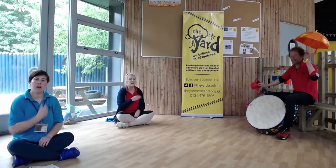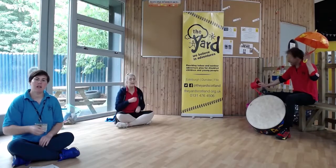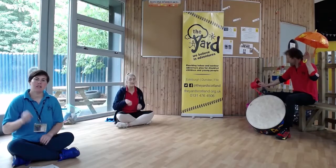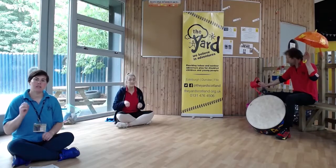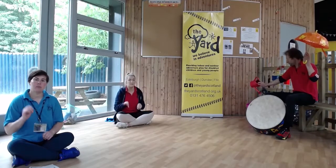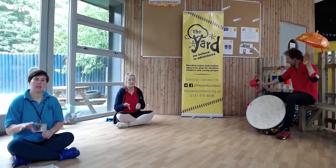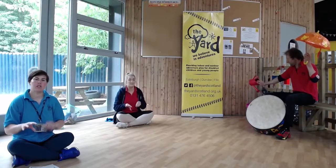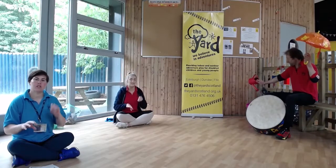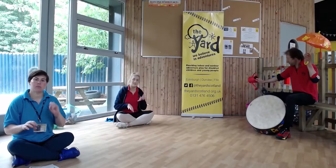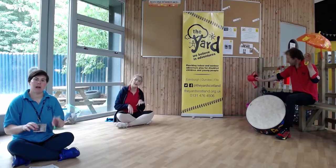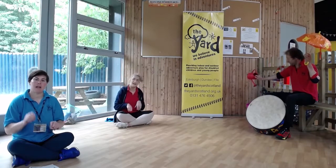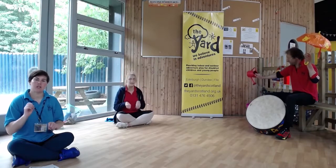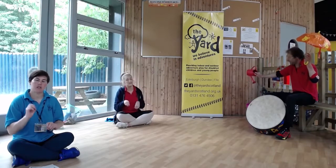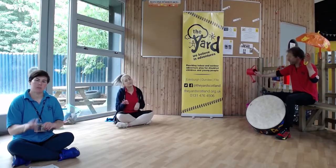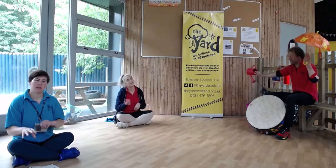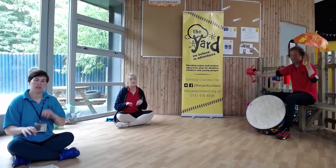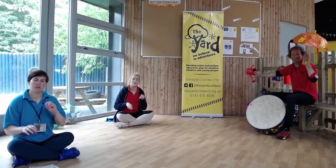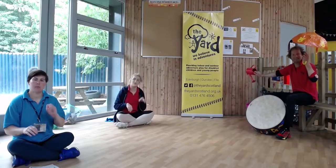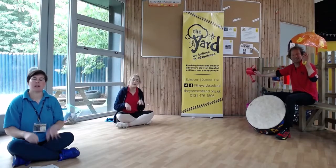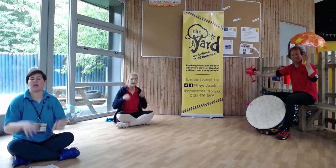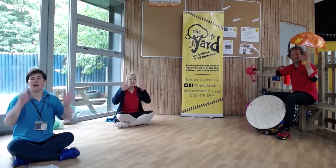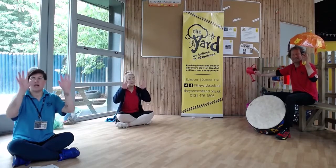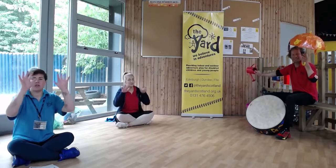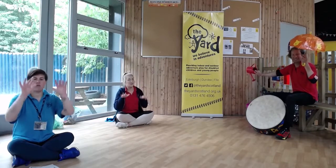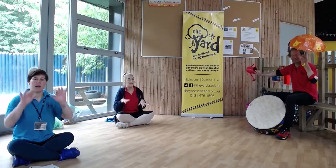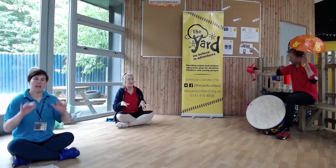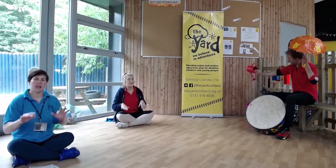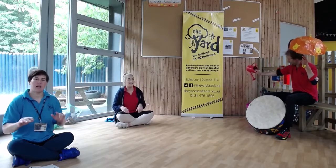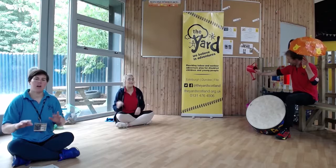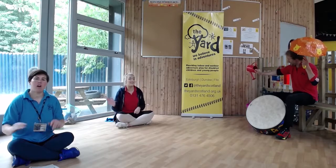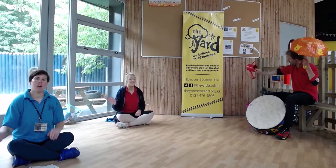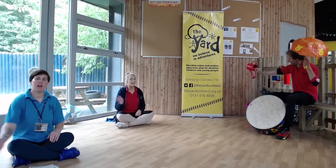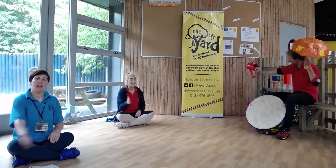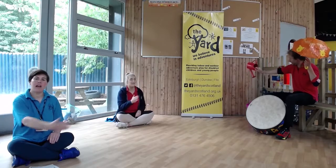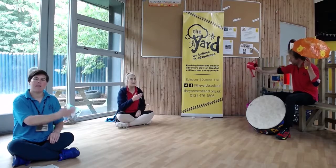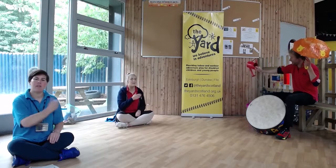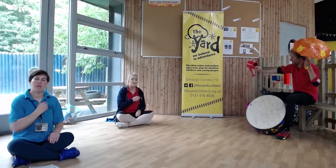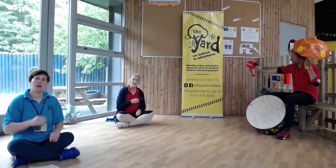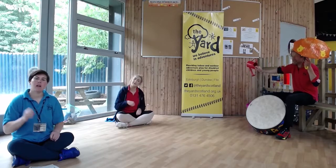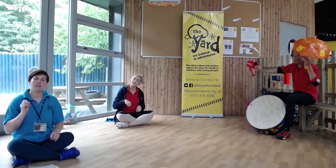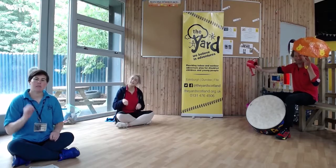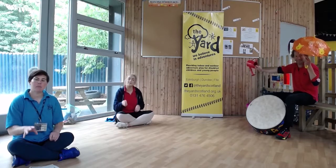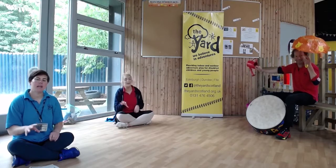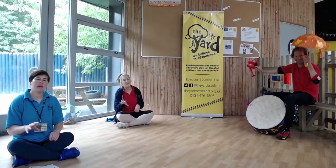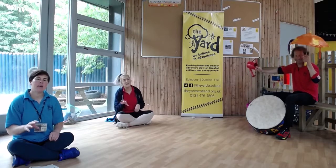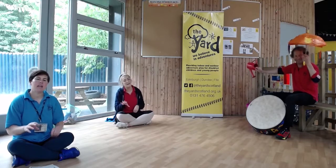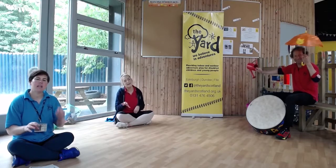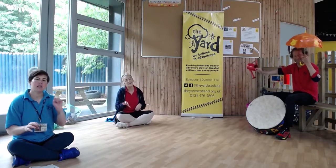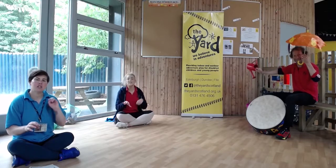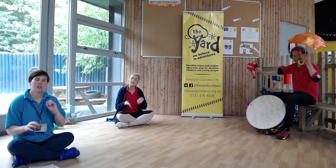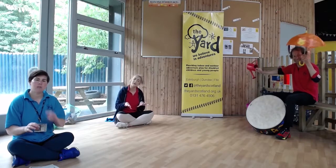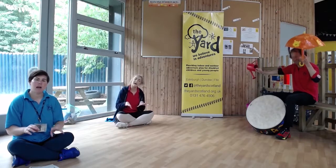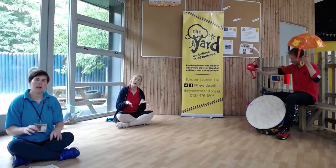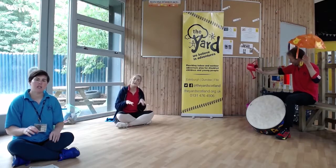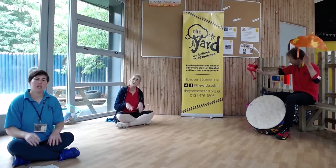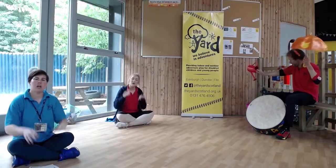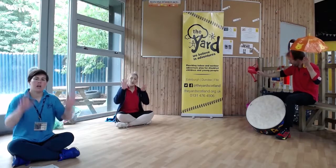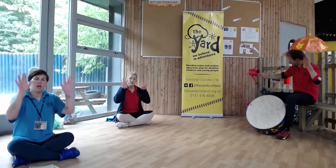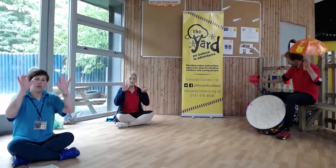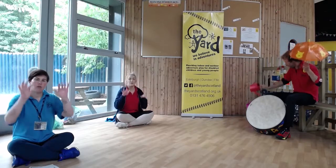everyone. Splish, splash, splish, splash. It's raining on everyone. Splish, splash. The